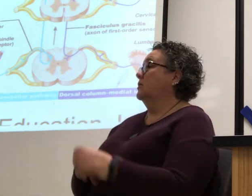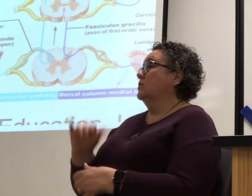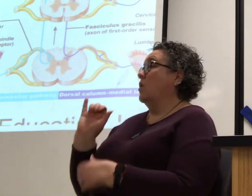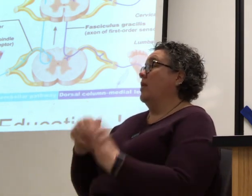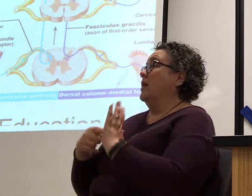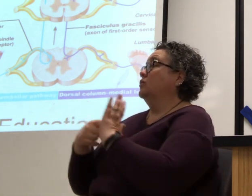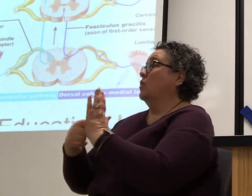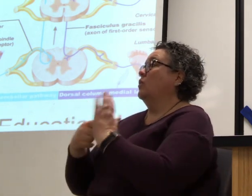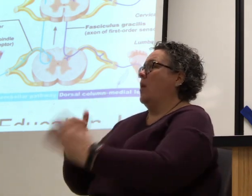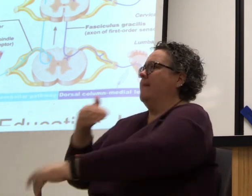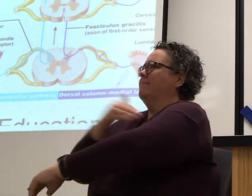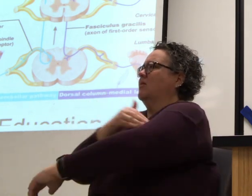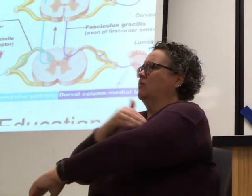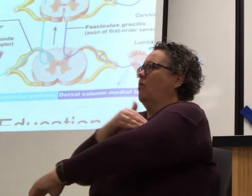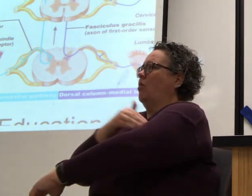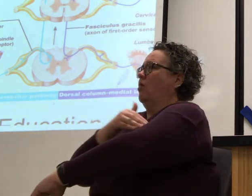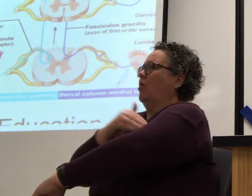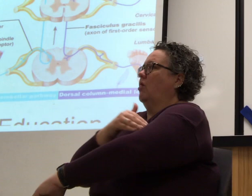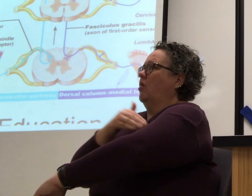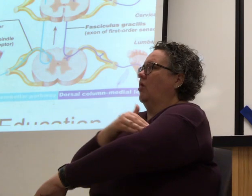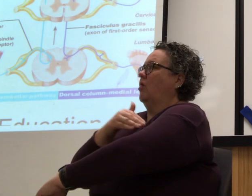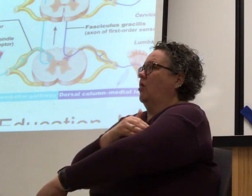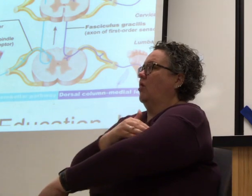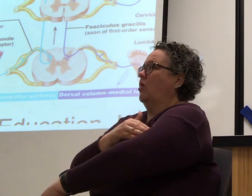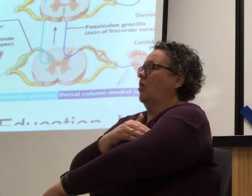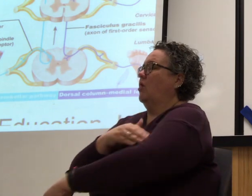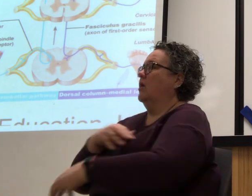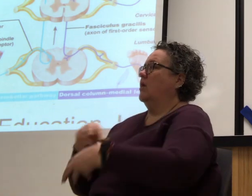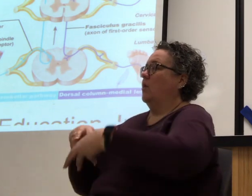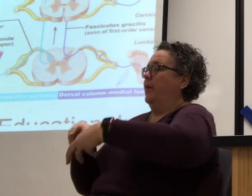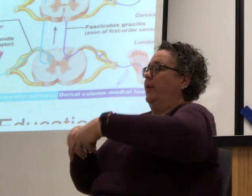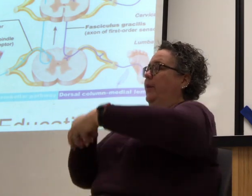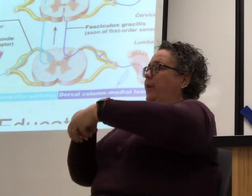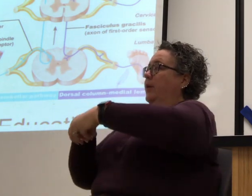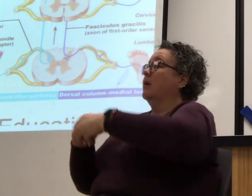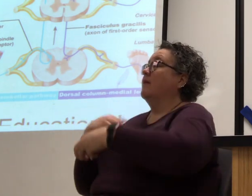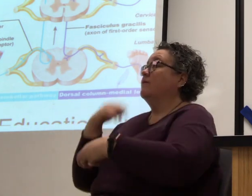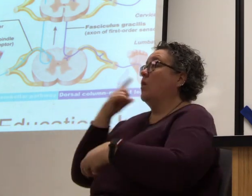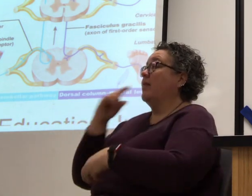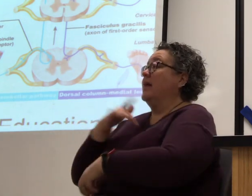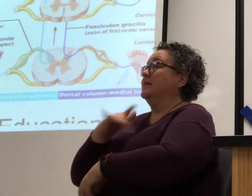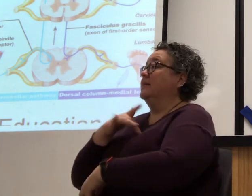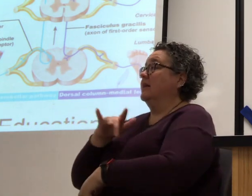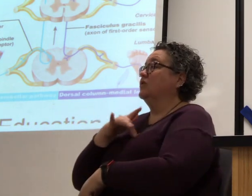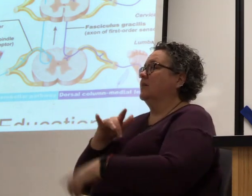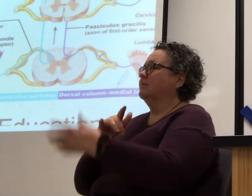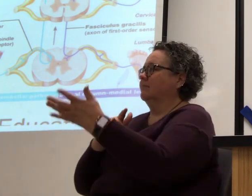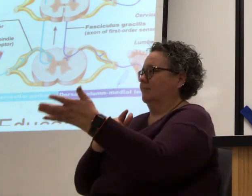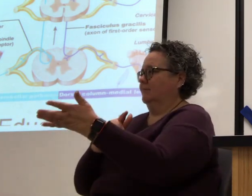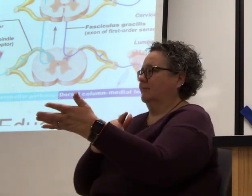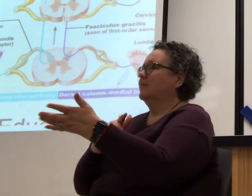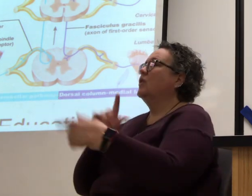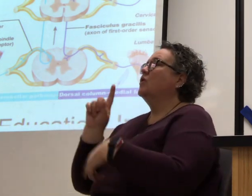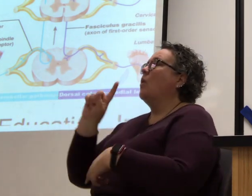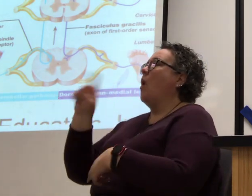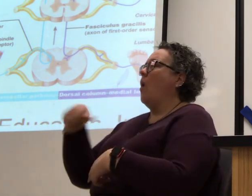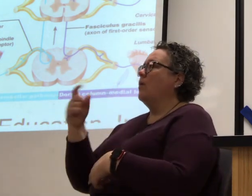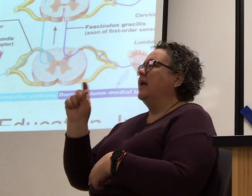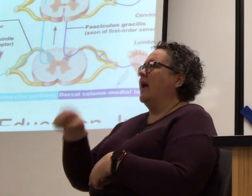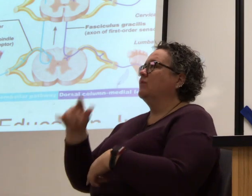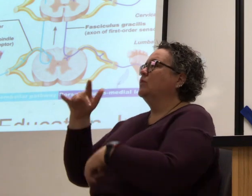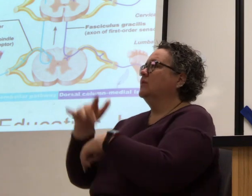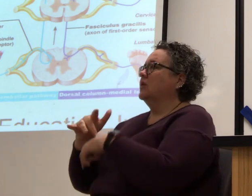So they show you a muscle spindle there. This one, you, for the sensation and proprioception, you only have to get to the cerebellum, not